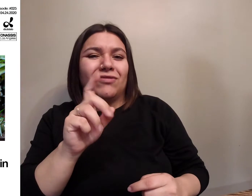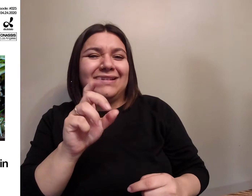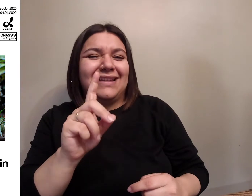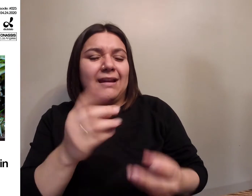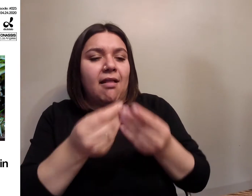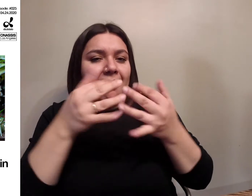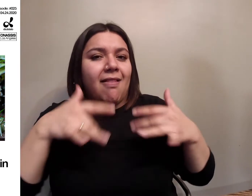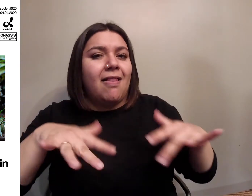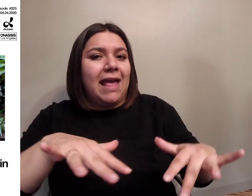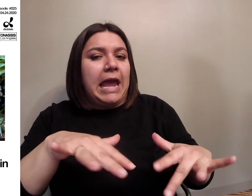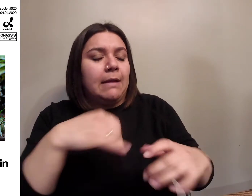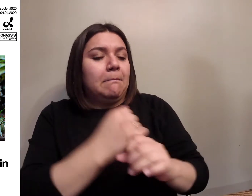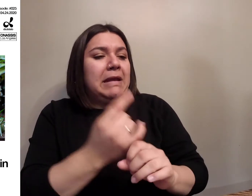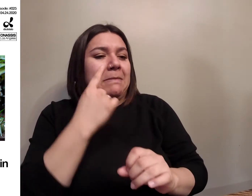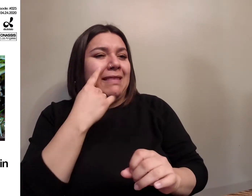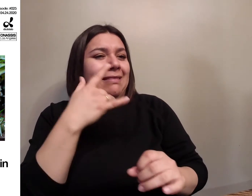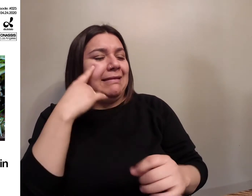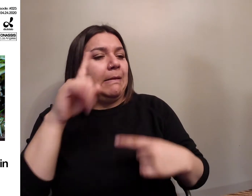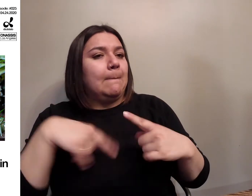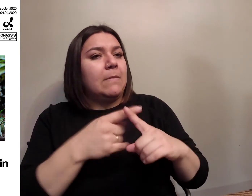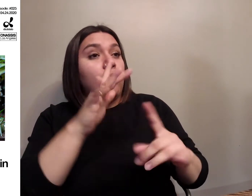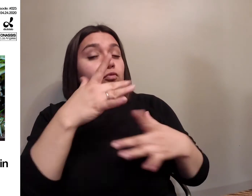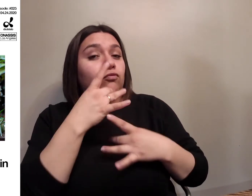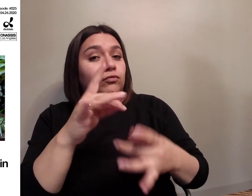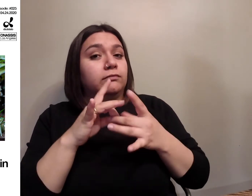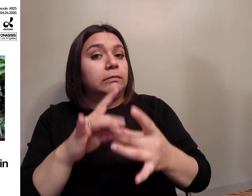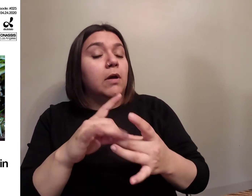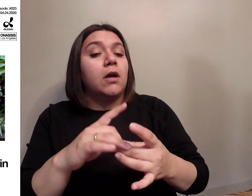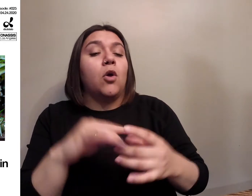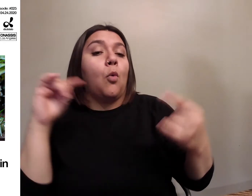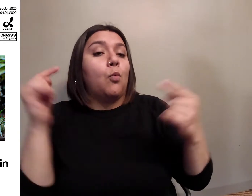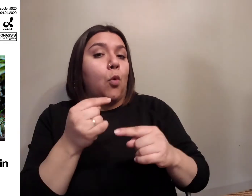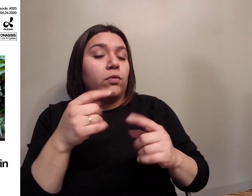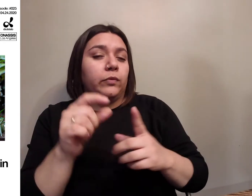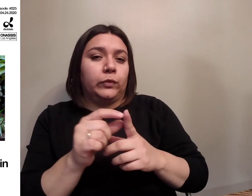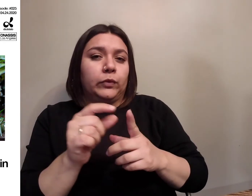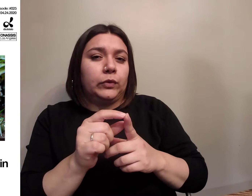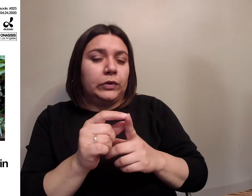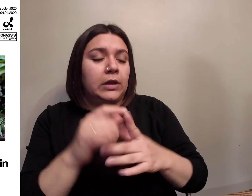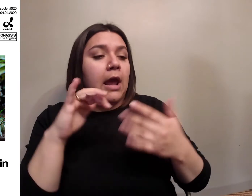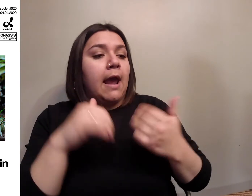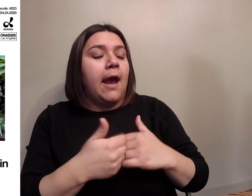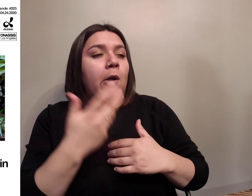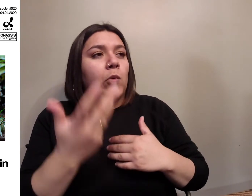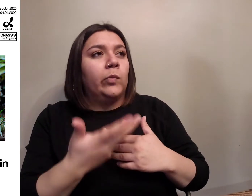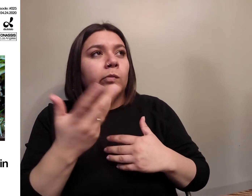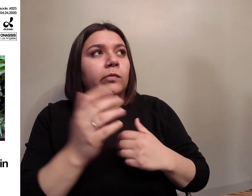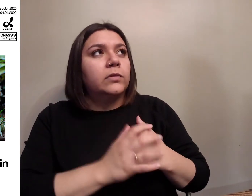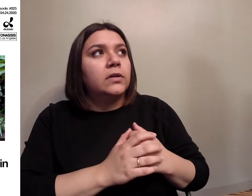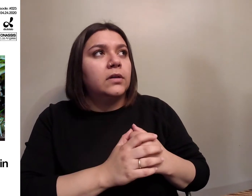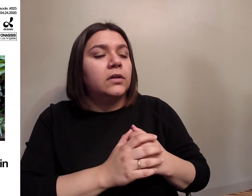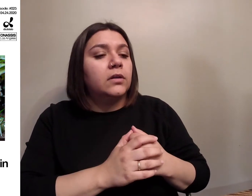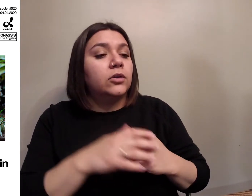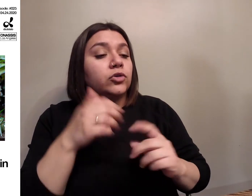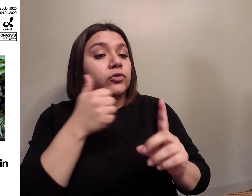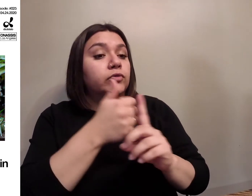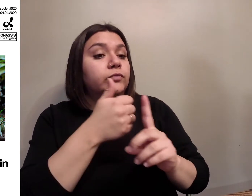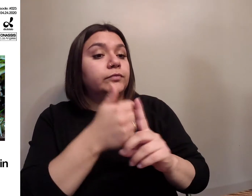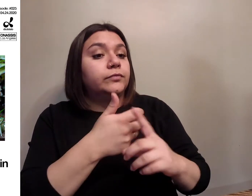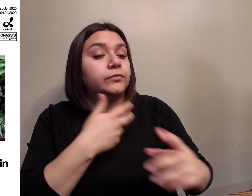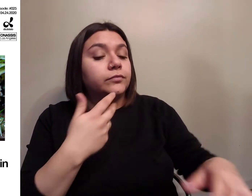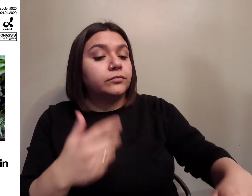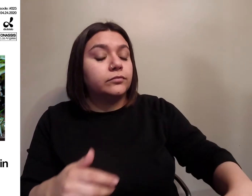A Wounded Land made me think about your interest in wounded